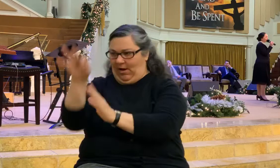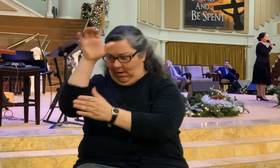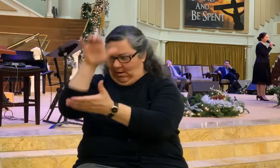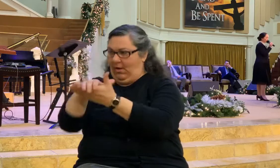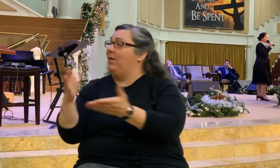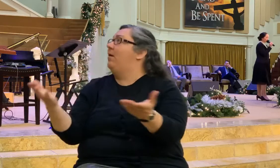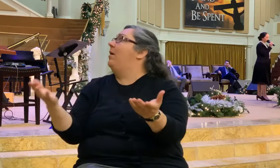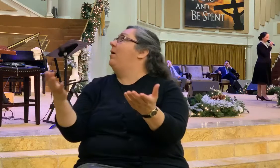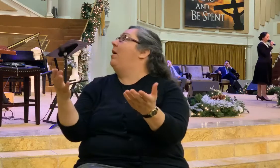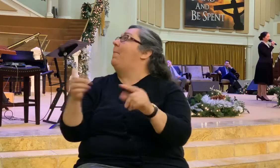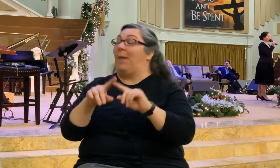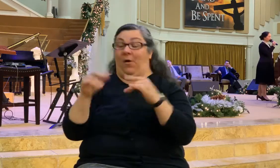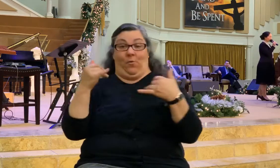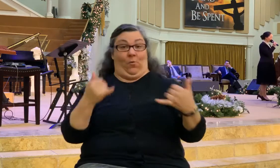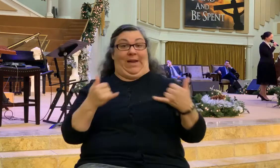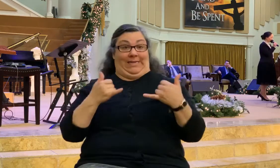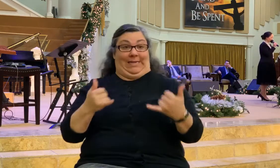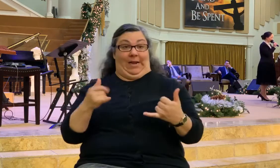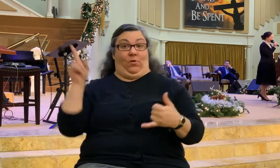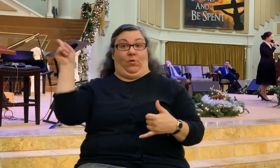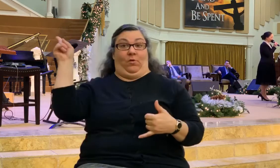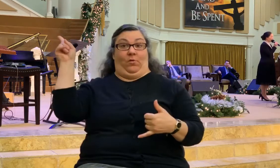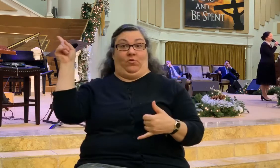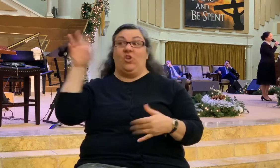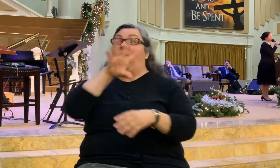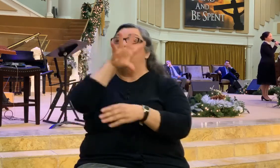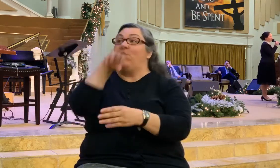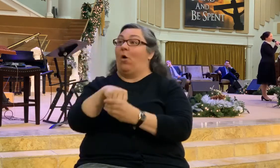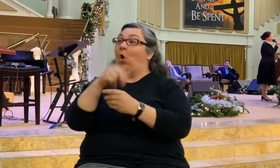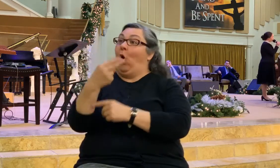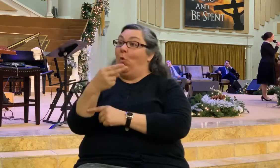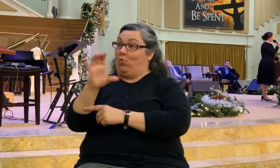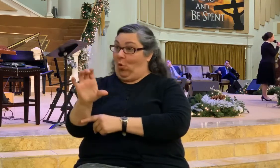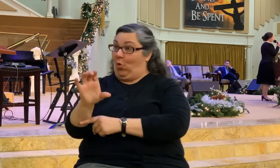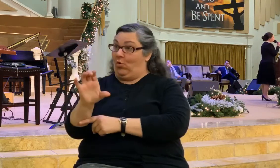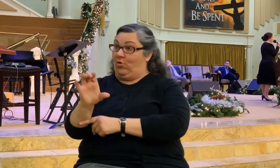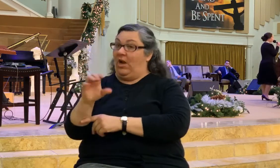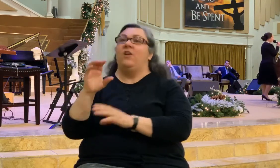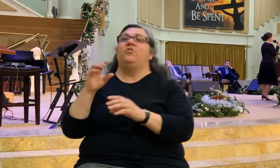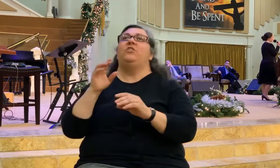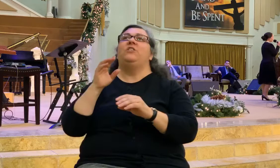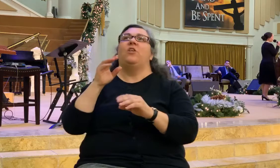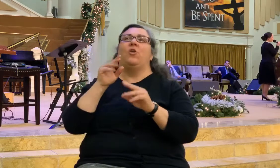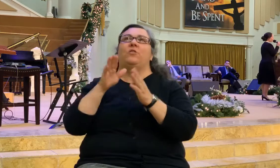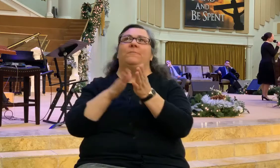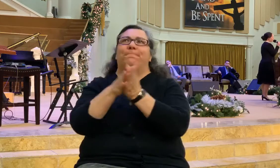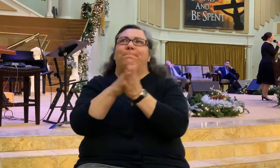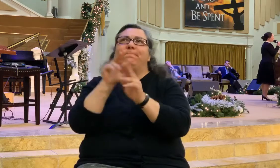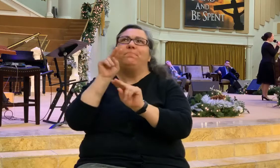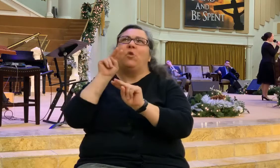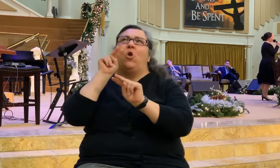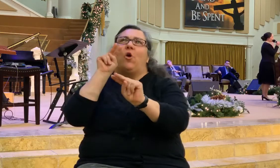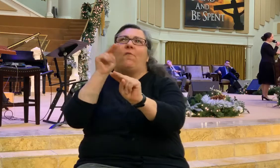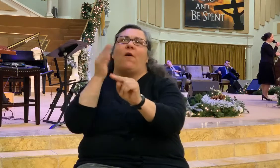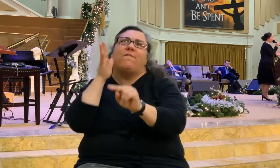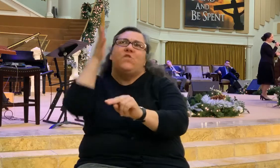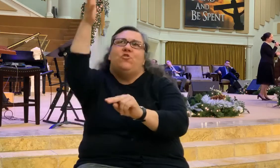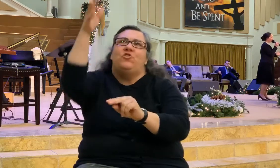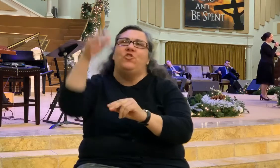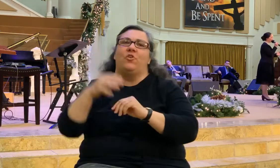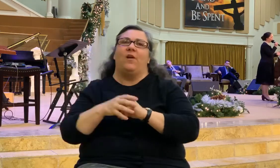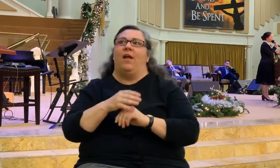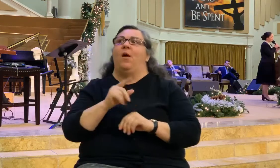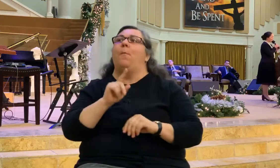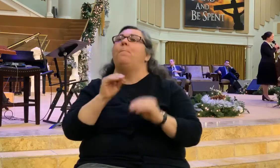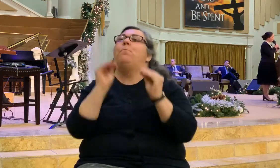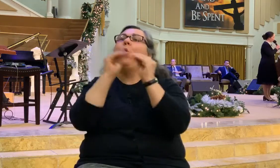And right now, she's in Hope Corps. She's looking for her future, for bigger things, things that really